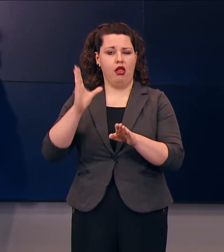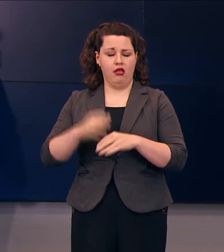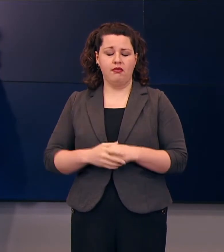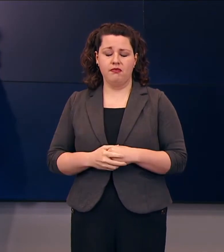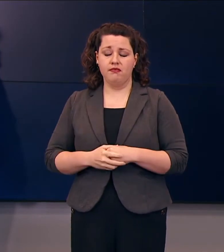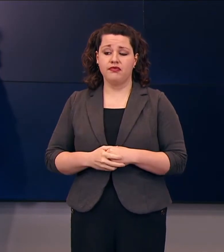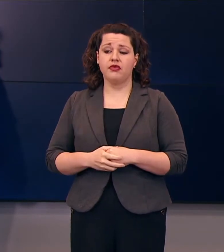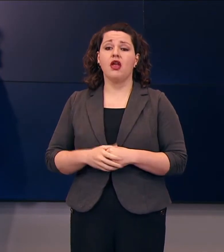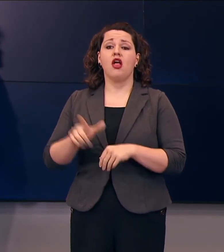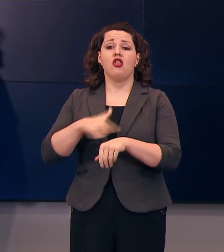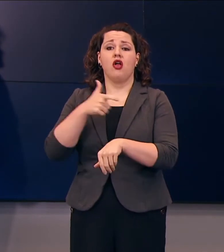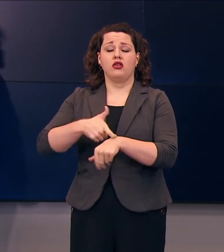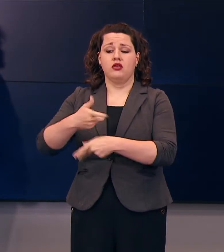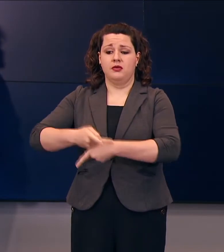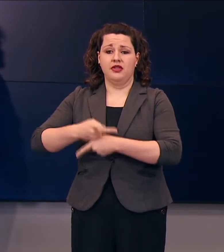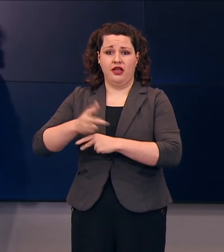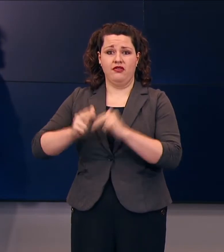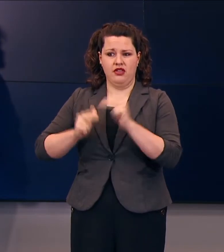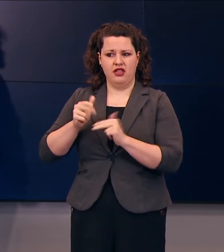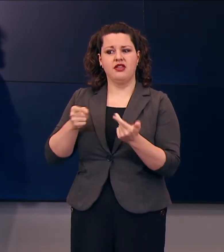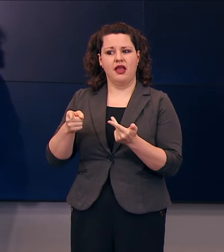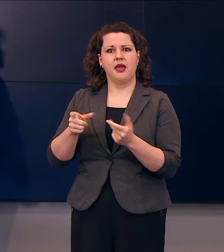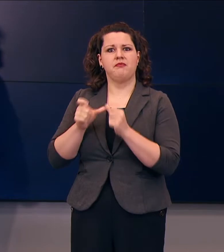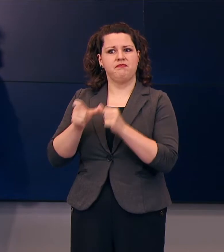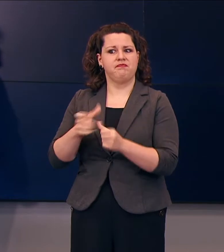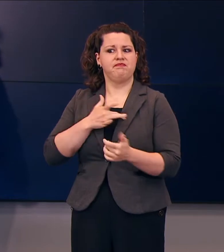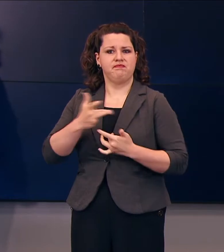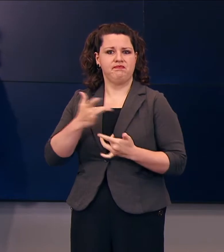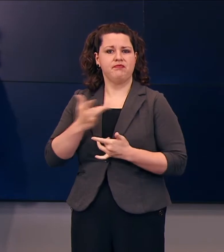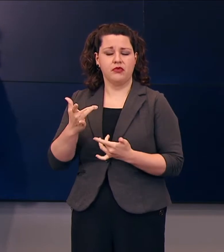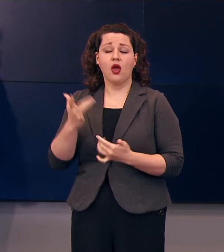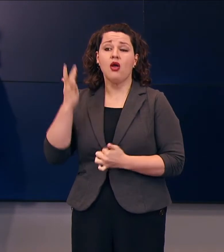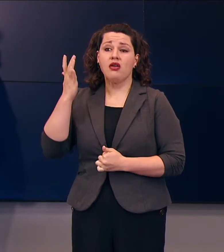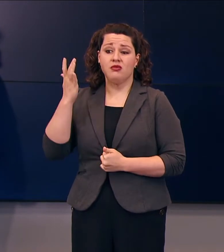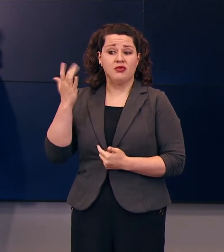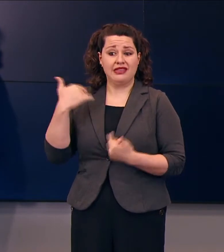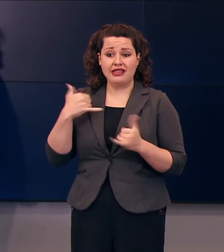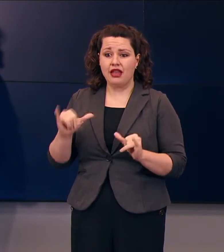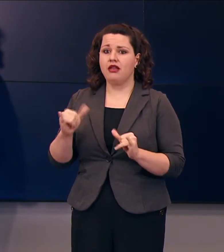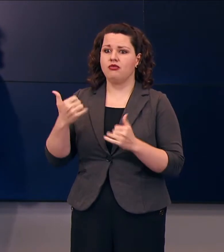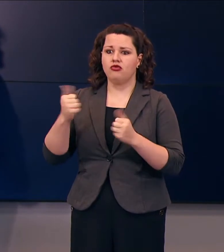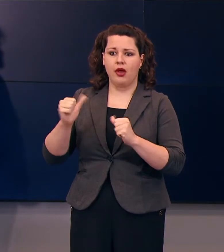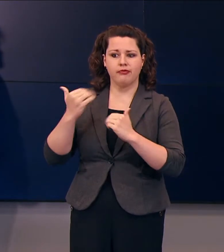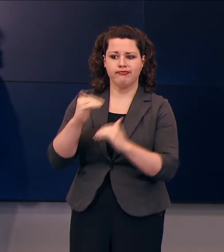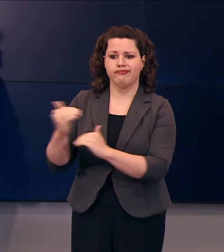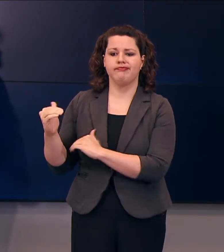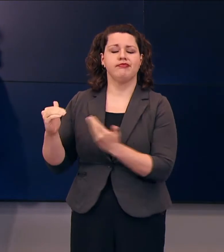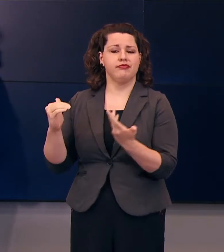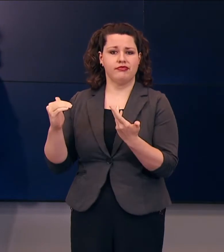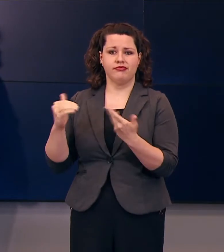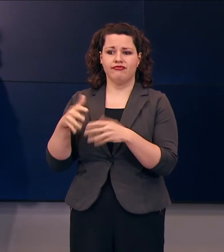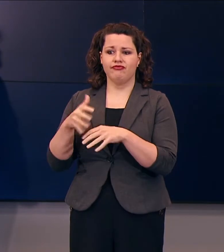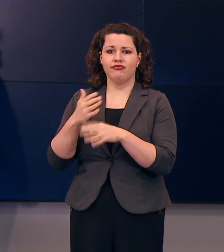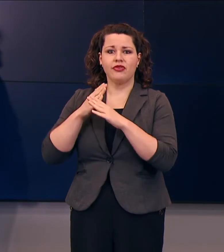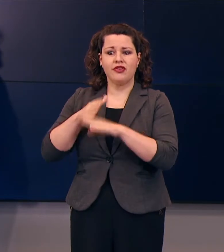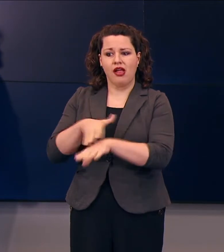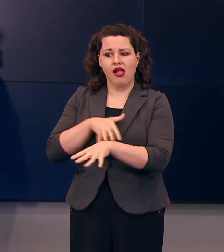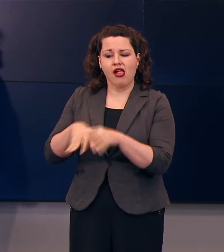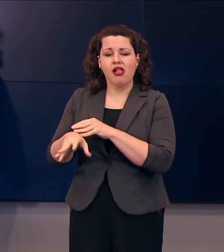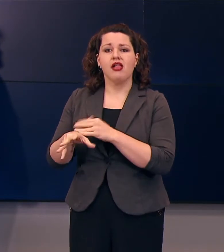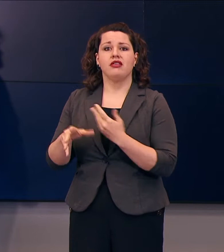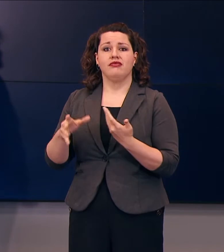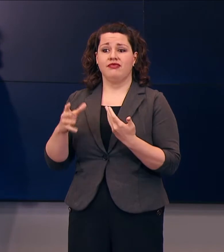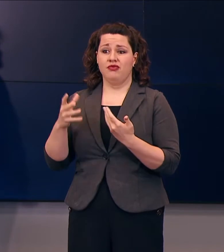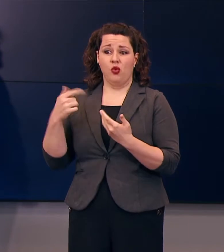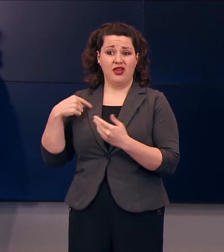care facilities also continue to be a big concern. Despite significant mitigation measures taken early on, including restricting